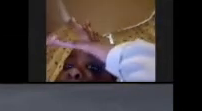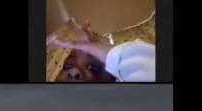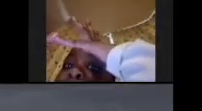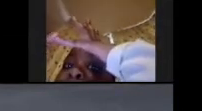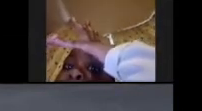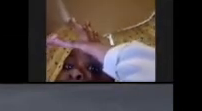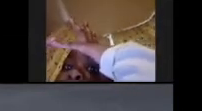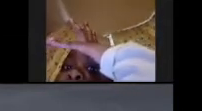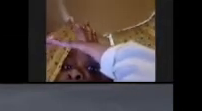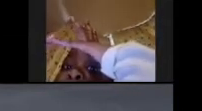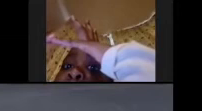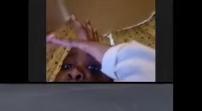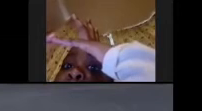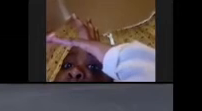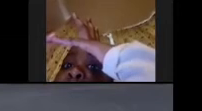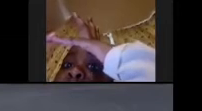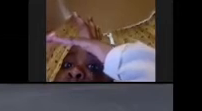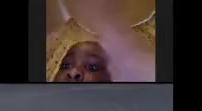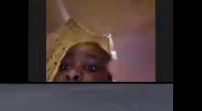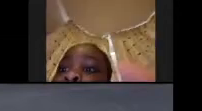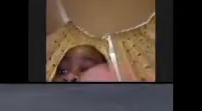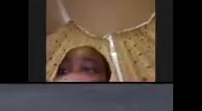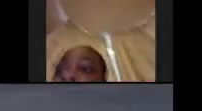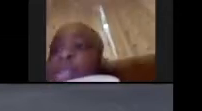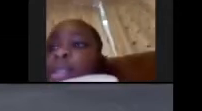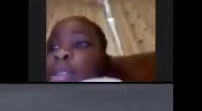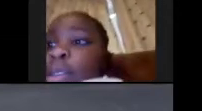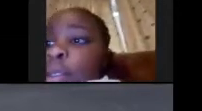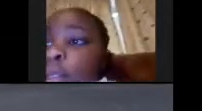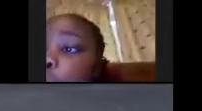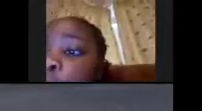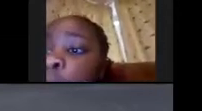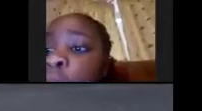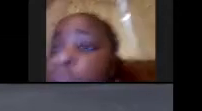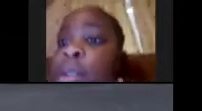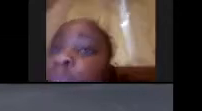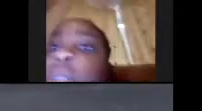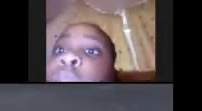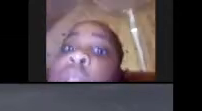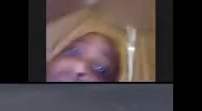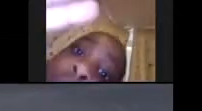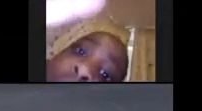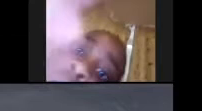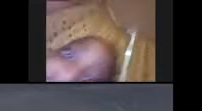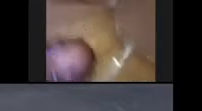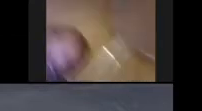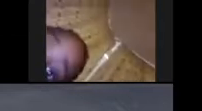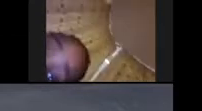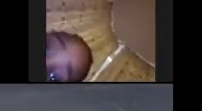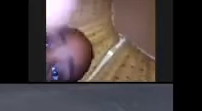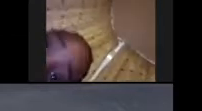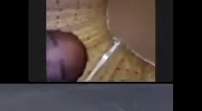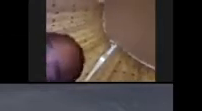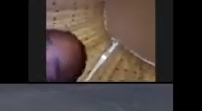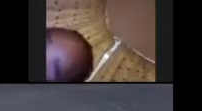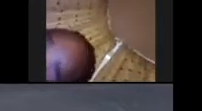So do you want to first tell us which word you would like to spell, or We're shall going we to guess. guess? We're going to guess which word she spells.